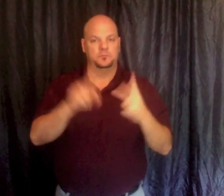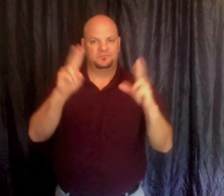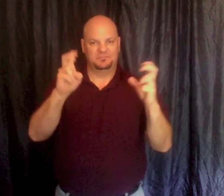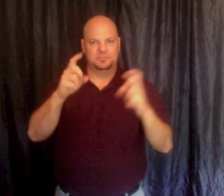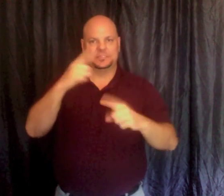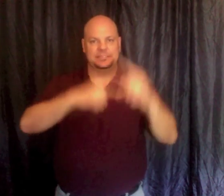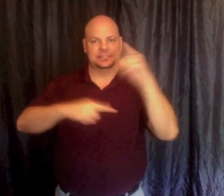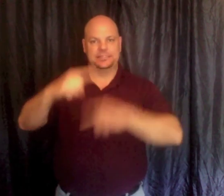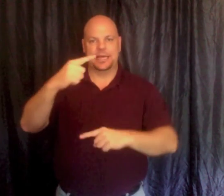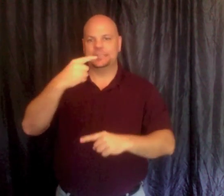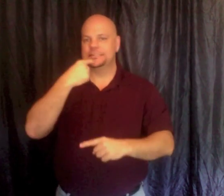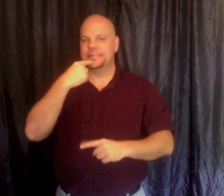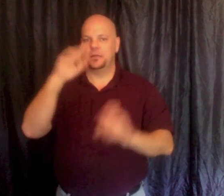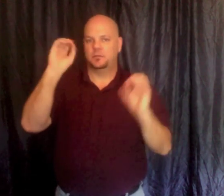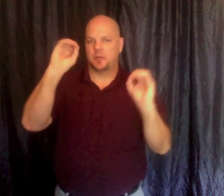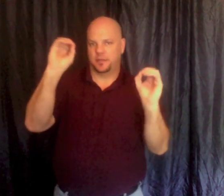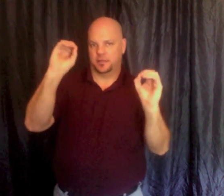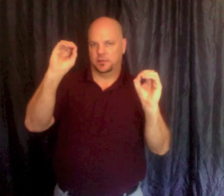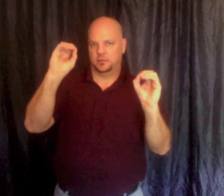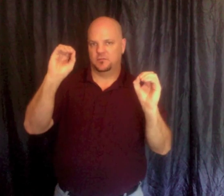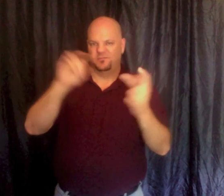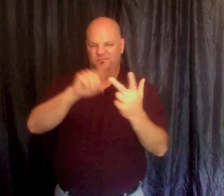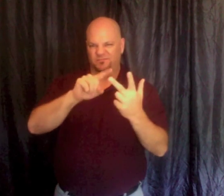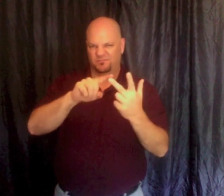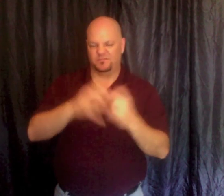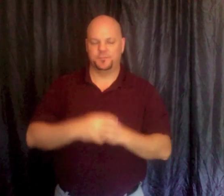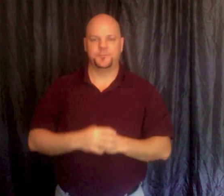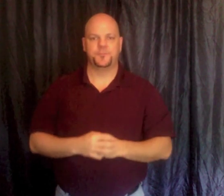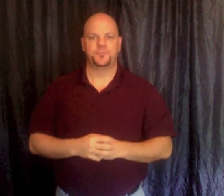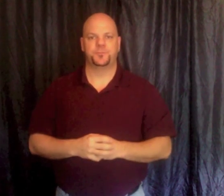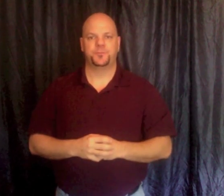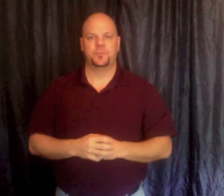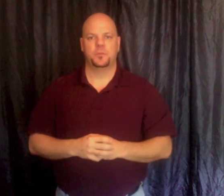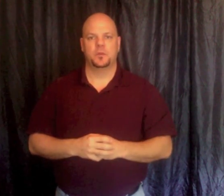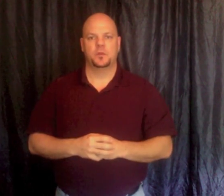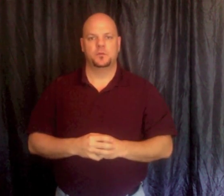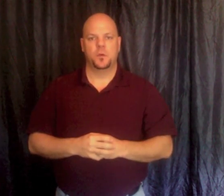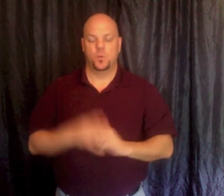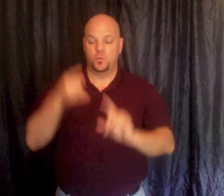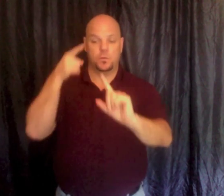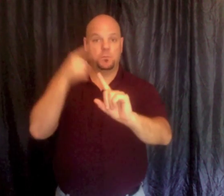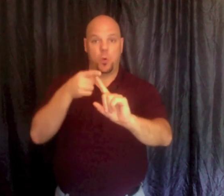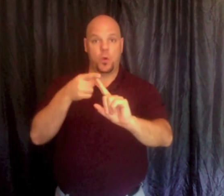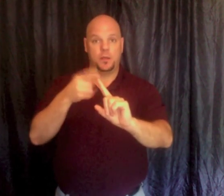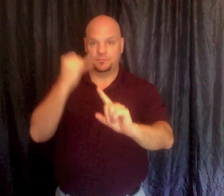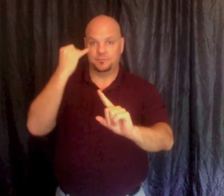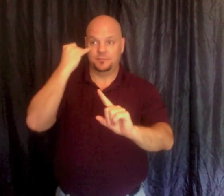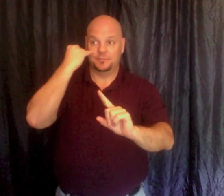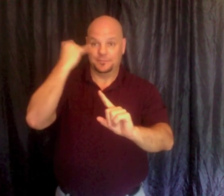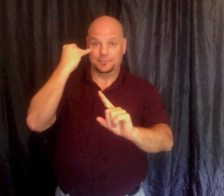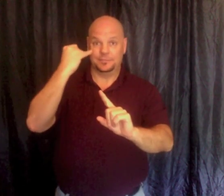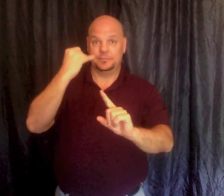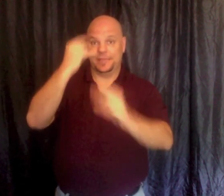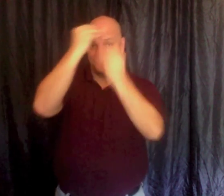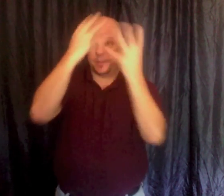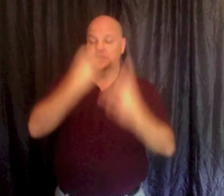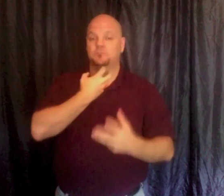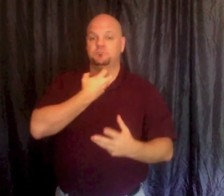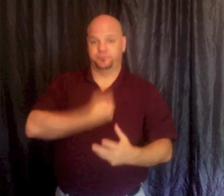sign like you can sign say nothing. So it's all about so that idea is like I'm keeping everything inside. I'm not going to say everything. So it's